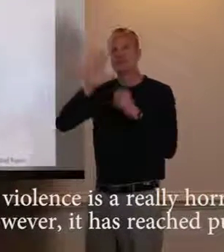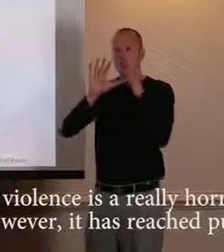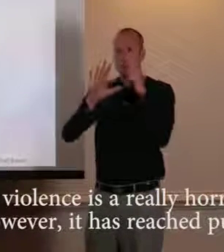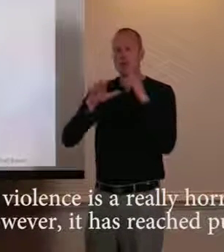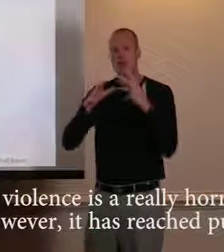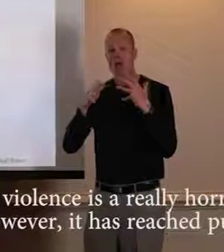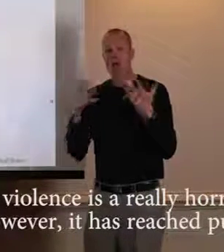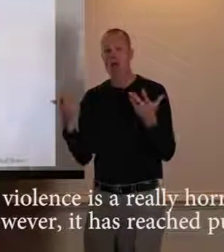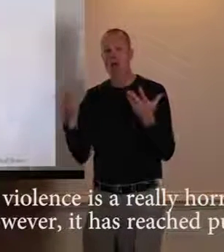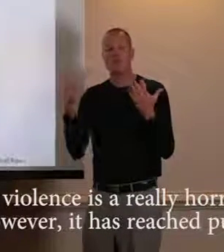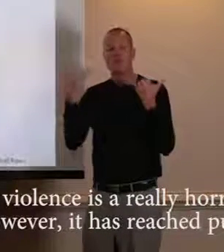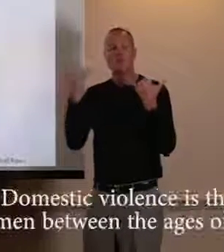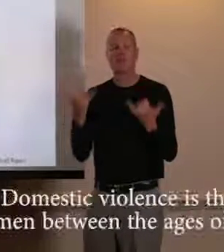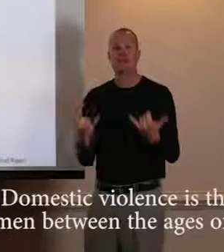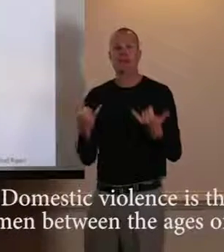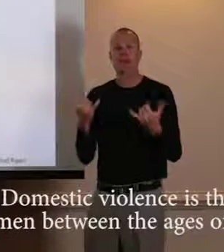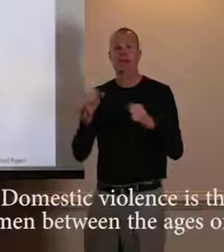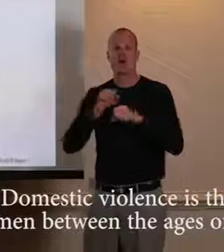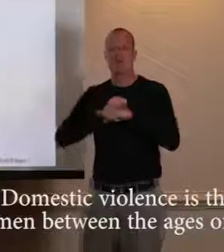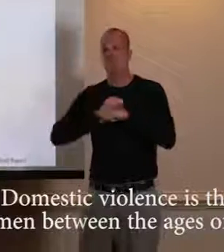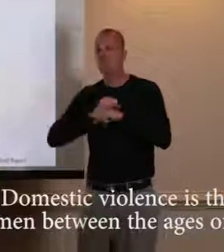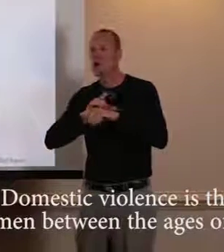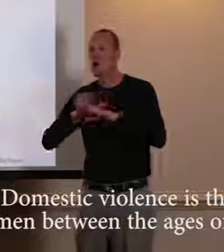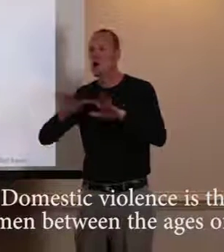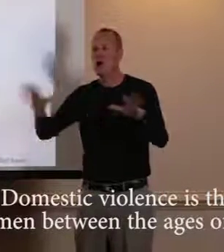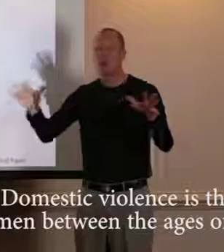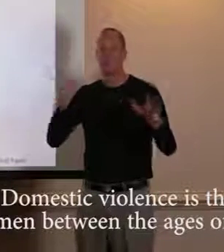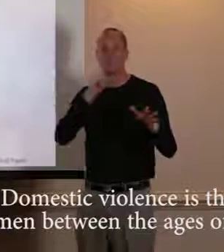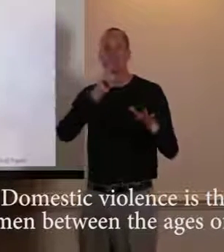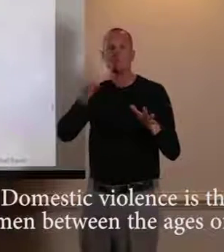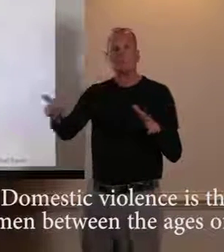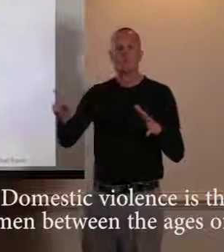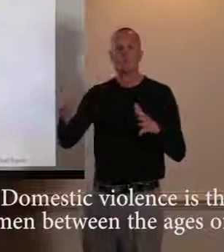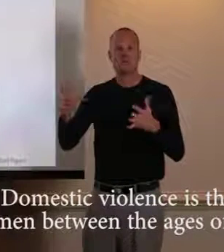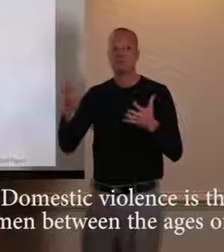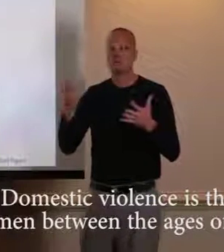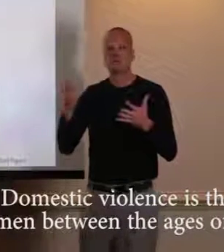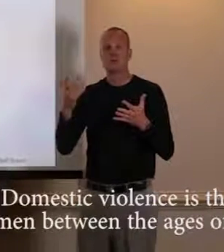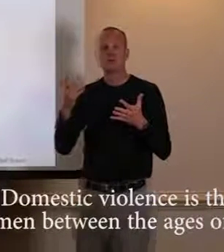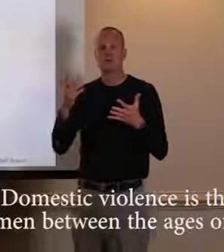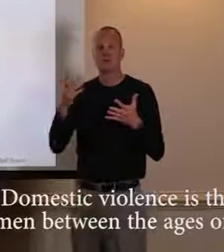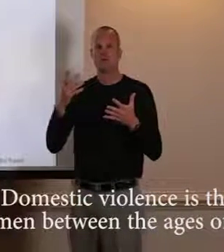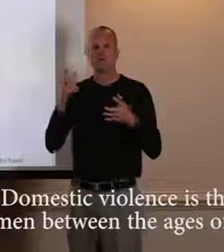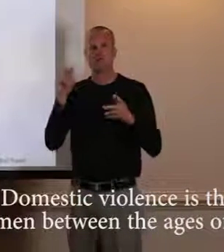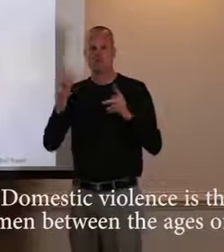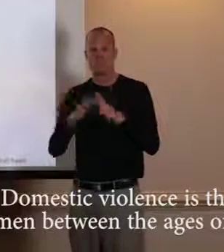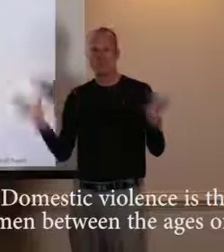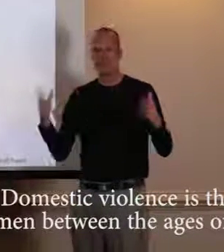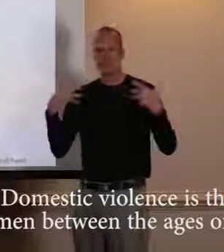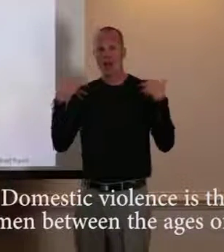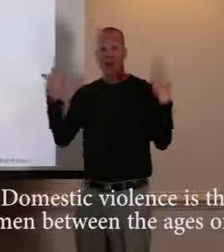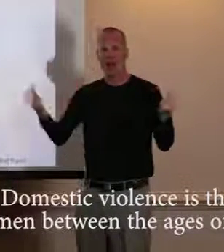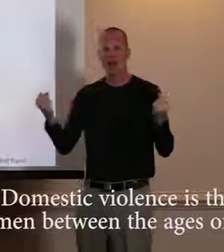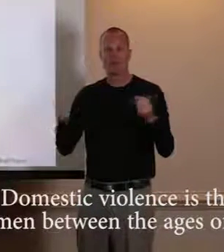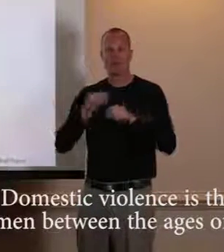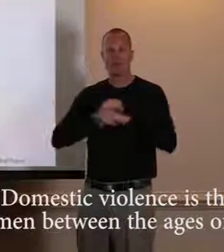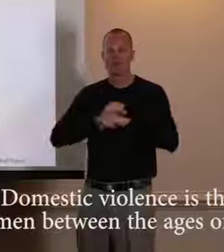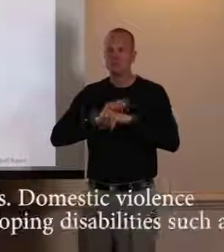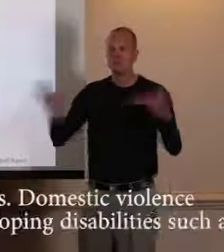reached public health epidemic proportions. Domestic violence is the leading cause of injury to women between the ages of